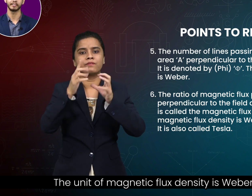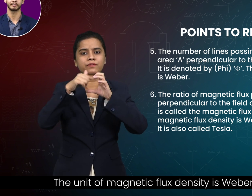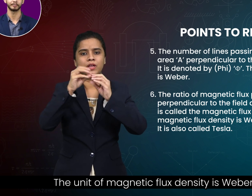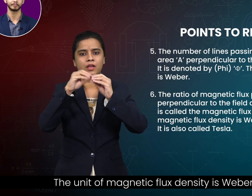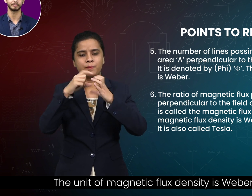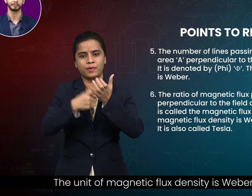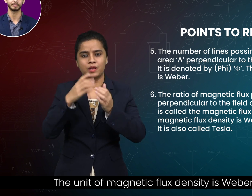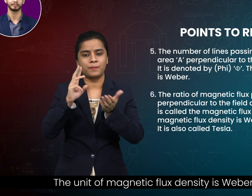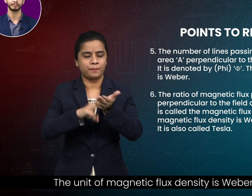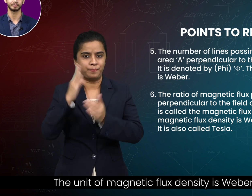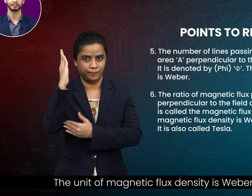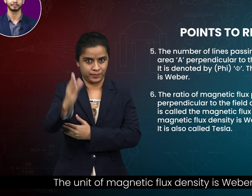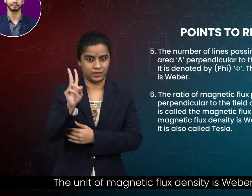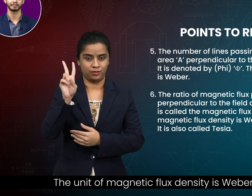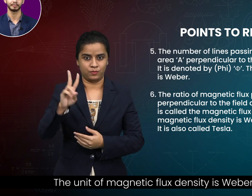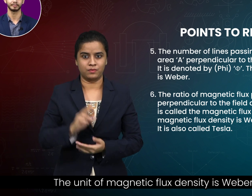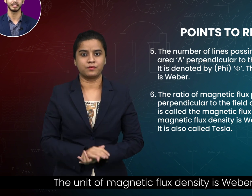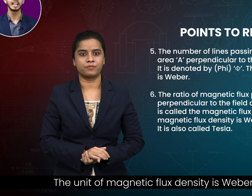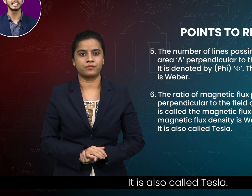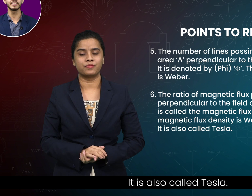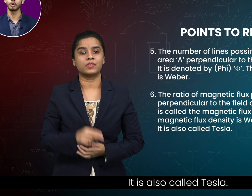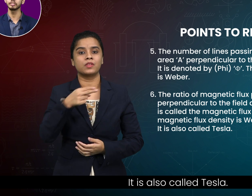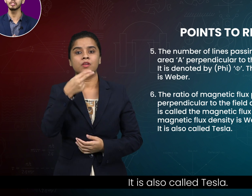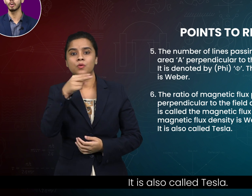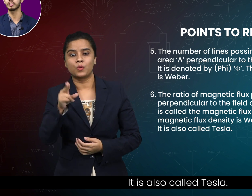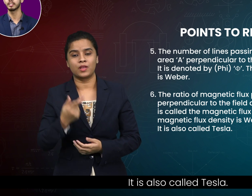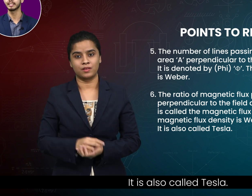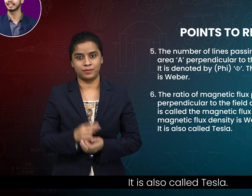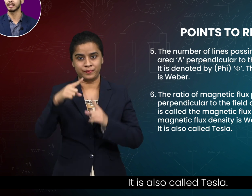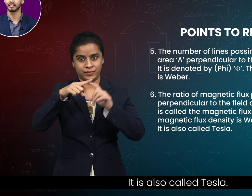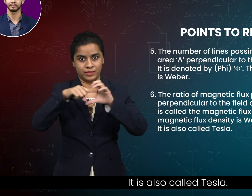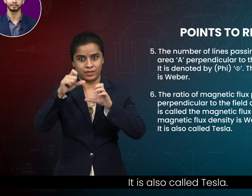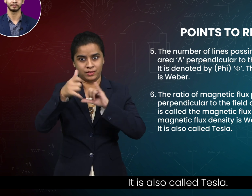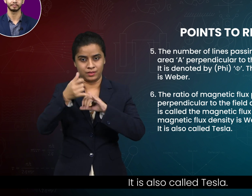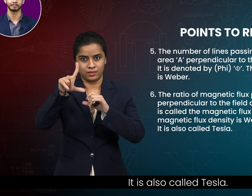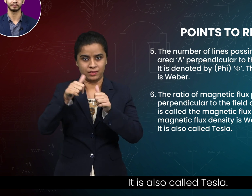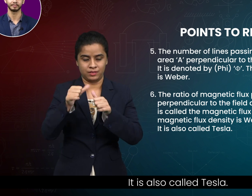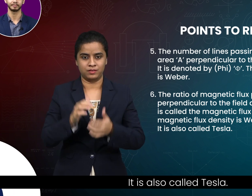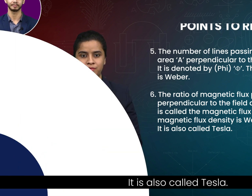square. It is also called Tesla.